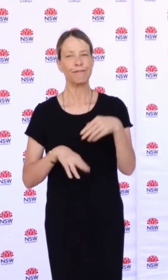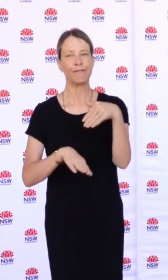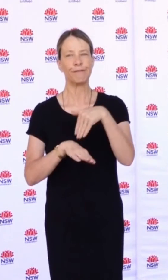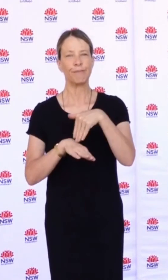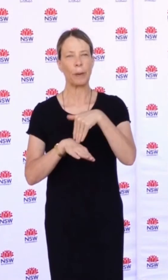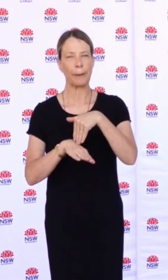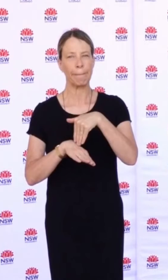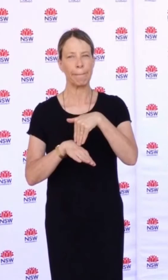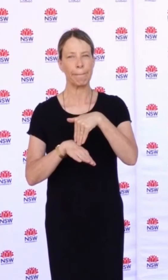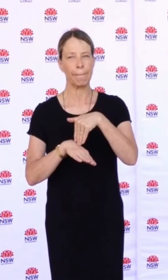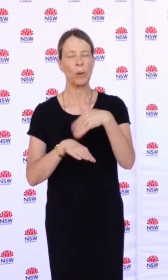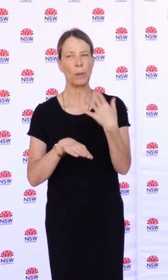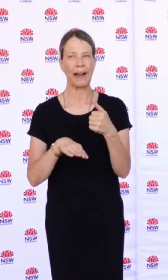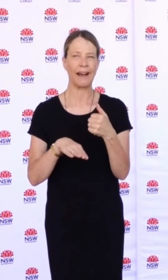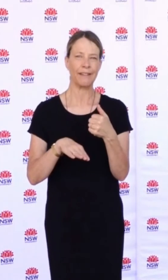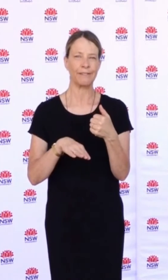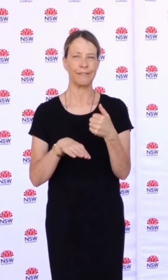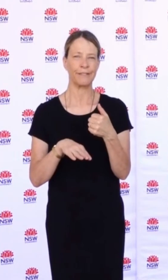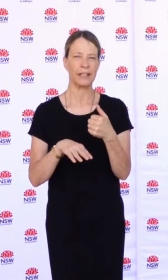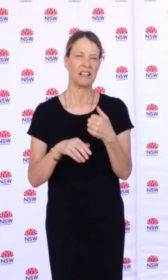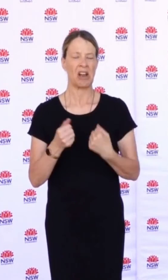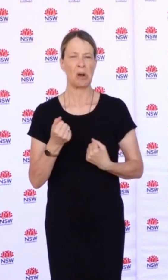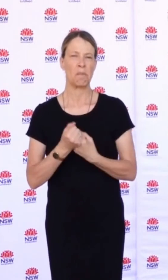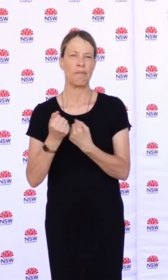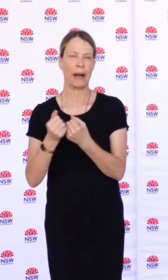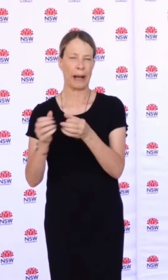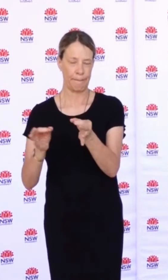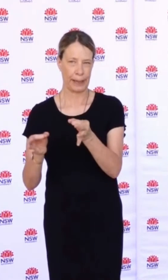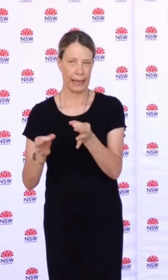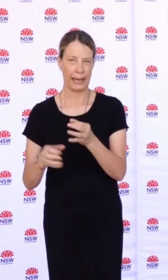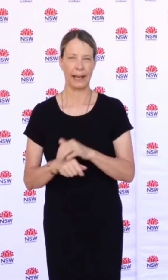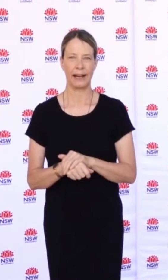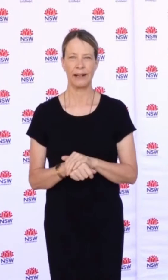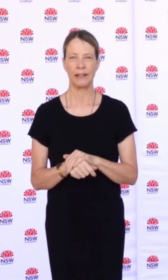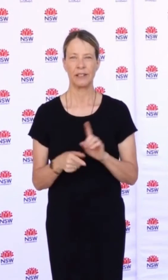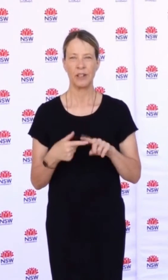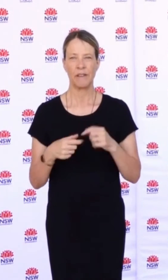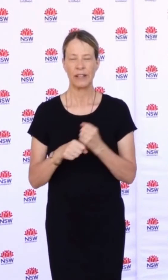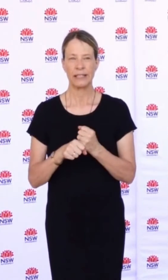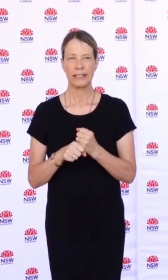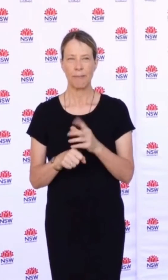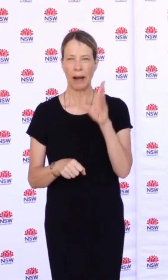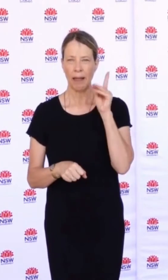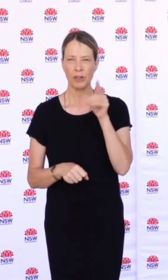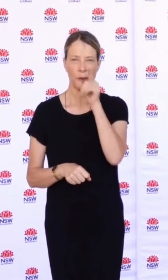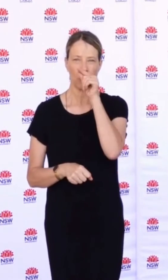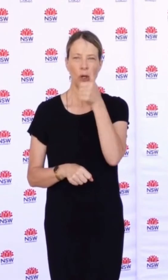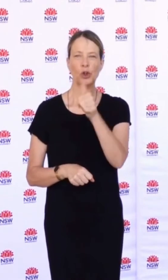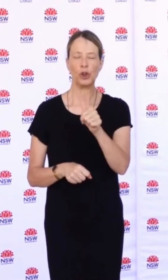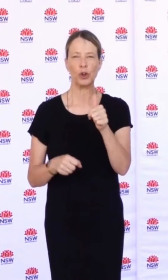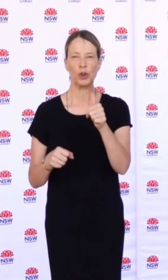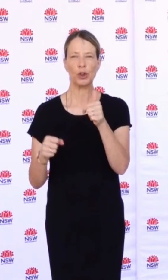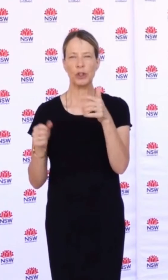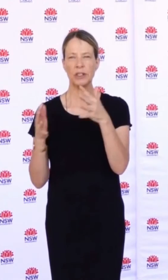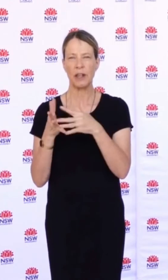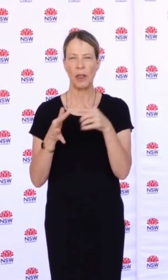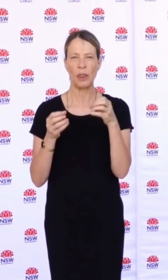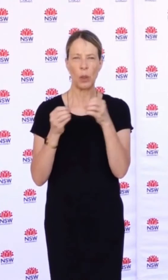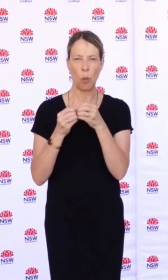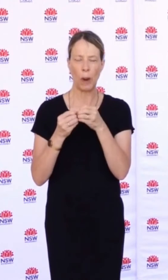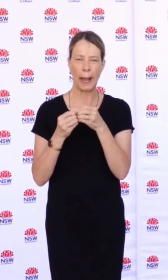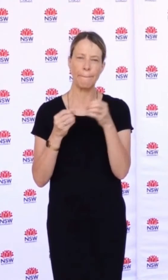resolved, and we are constantly learning through this pandemic, and the IT systems are no different.